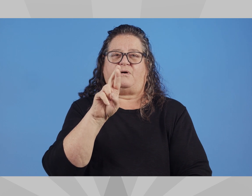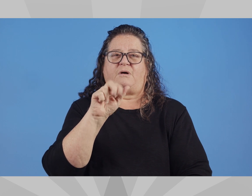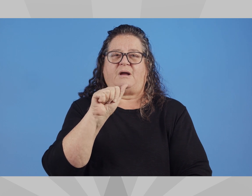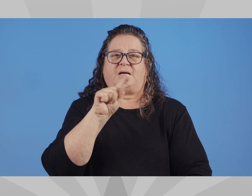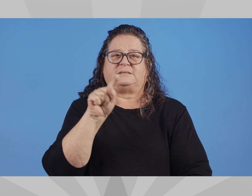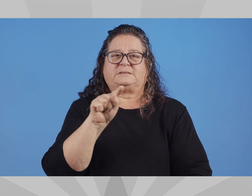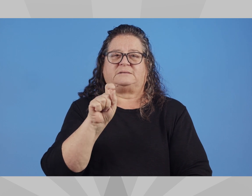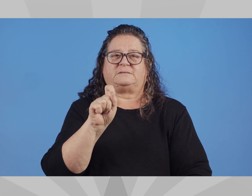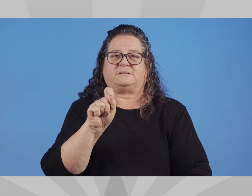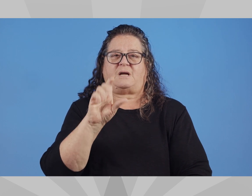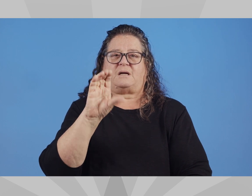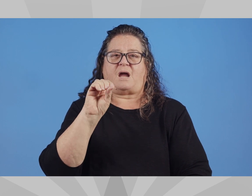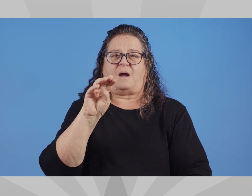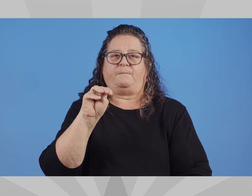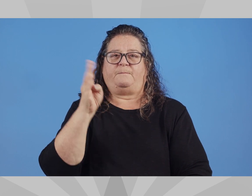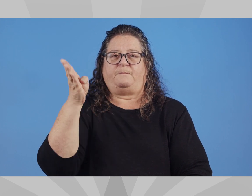www.caveroforaz.com.